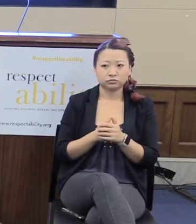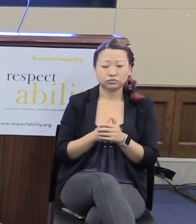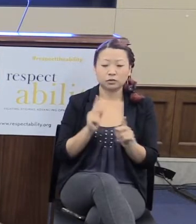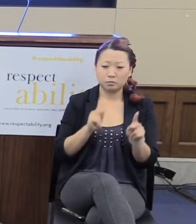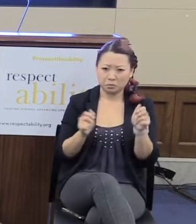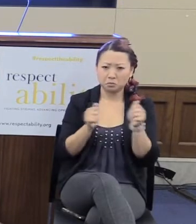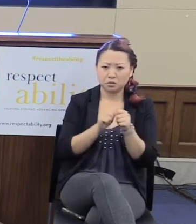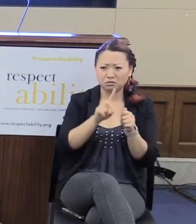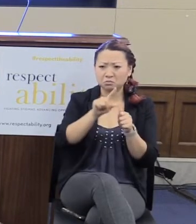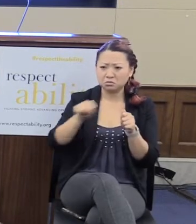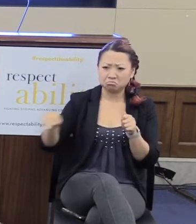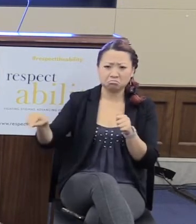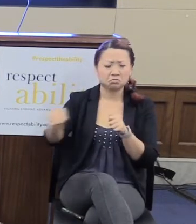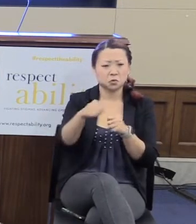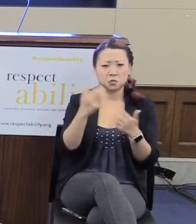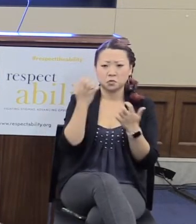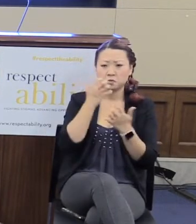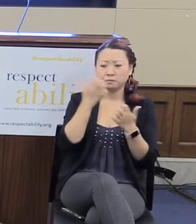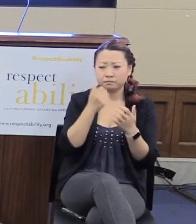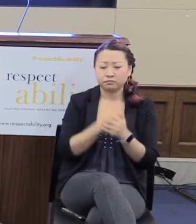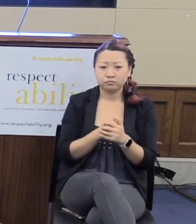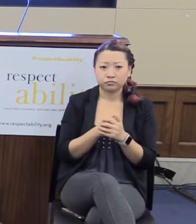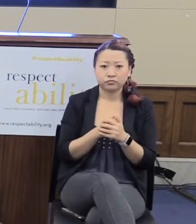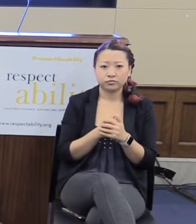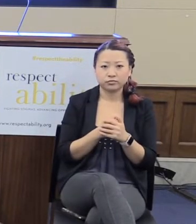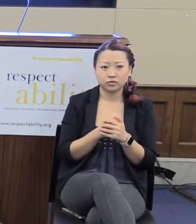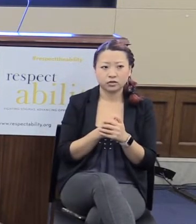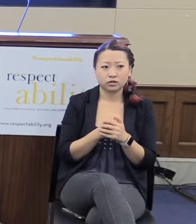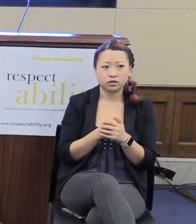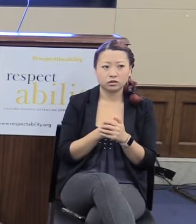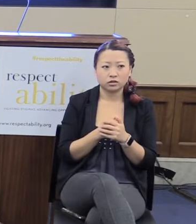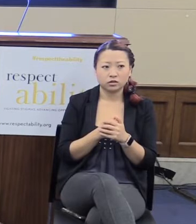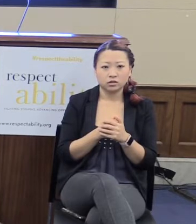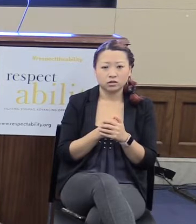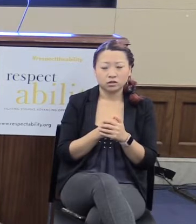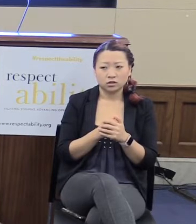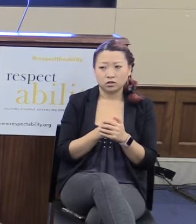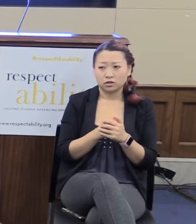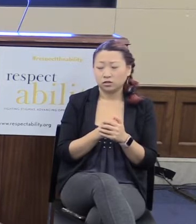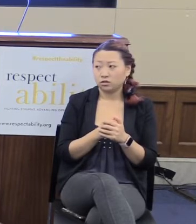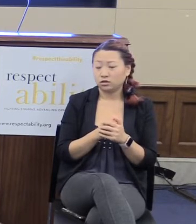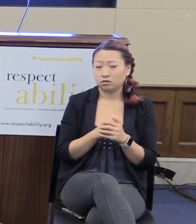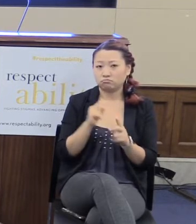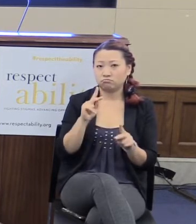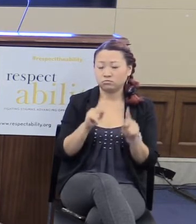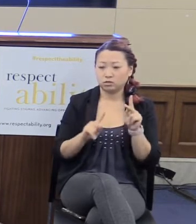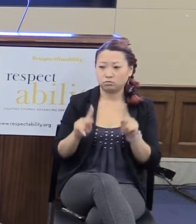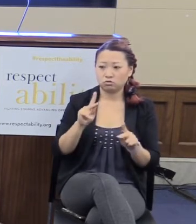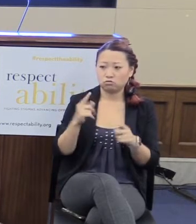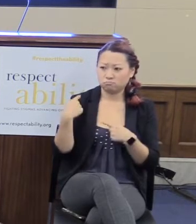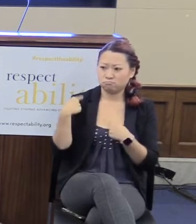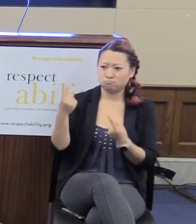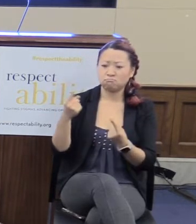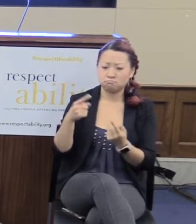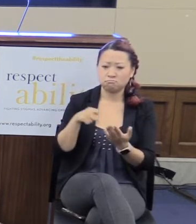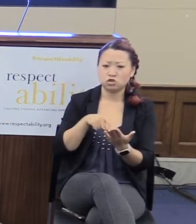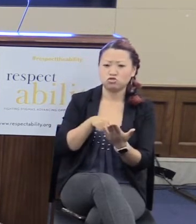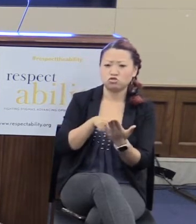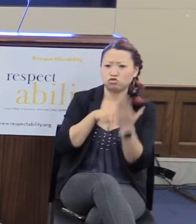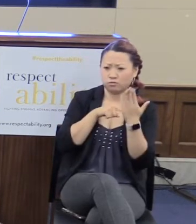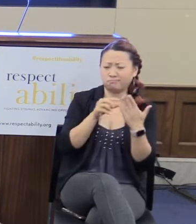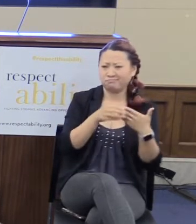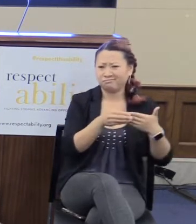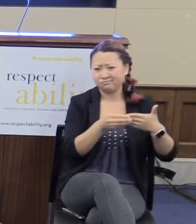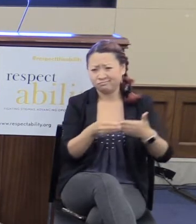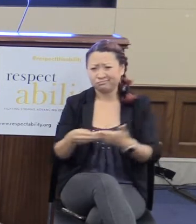with disability. And people that have shown me what the true